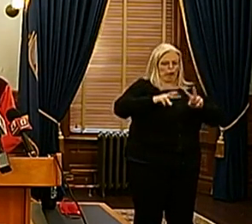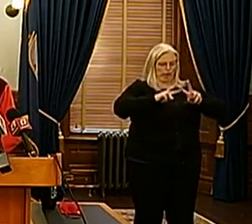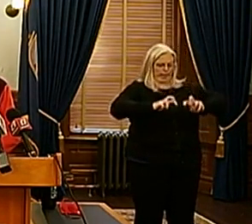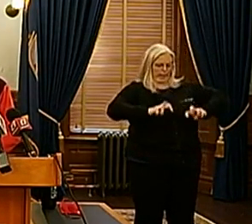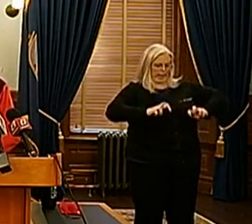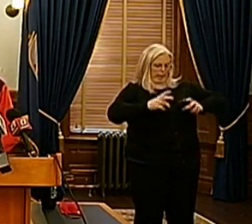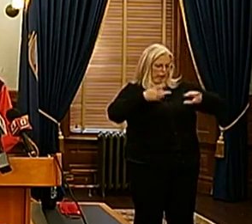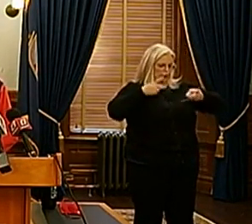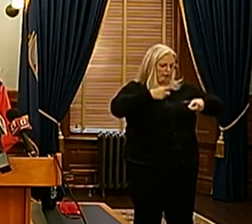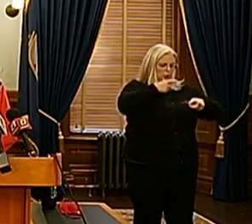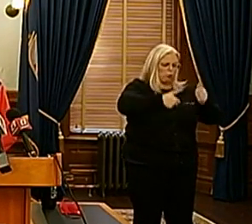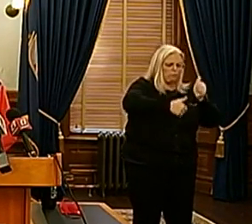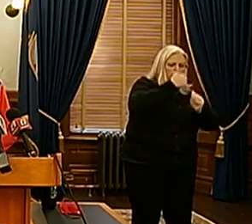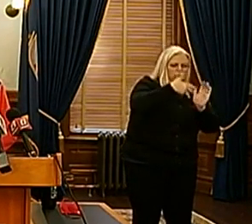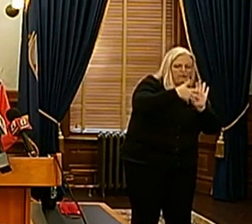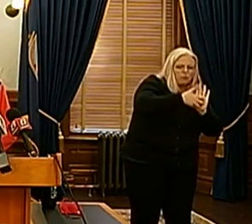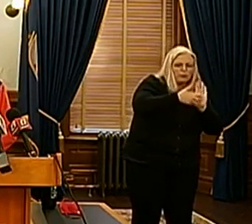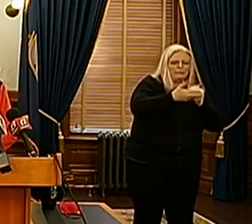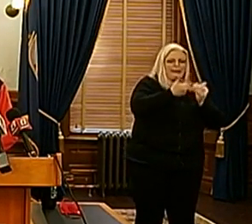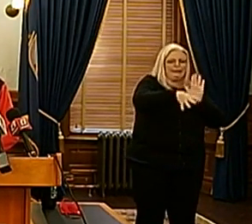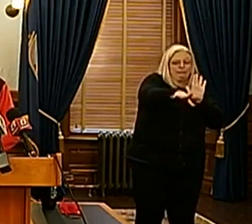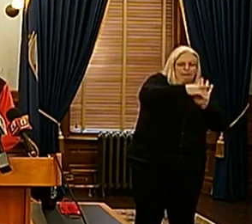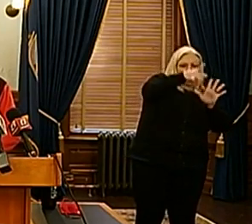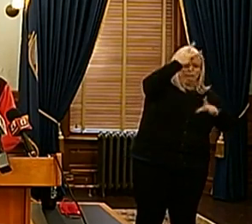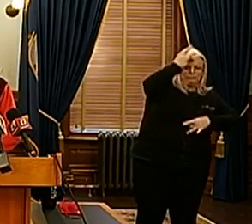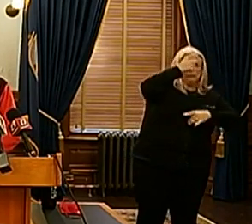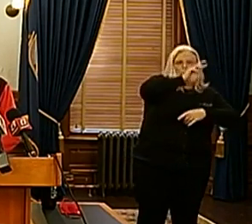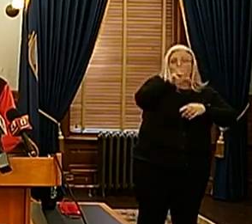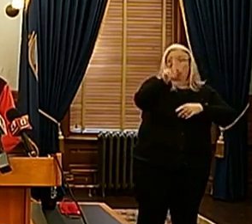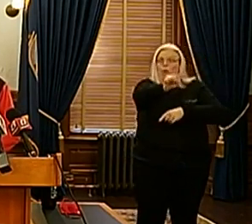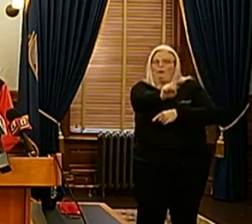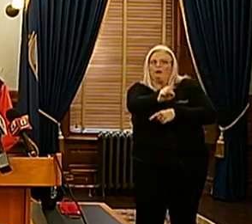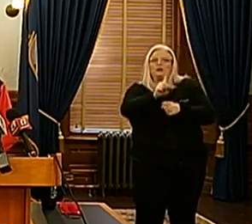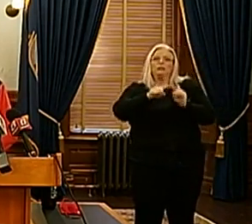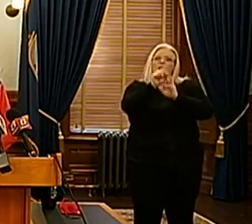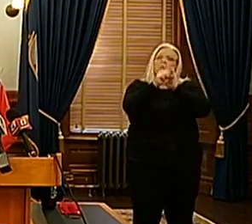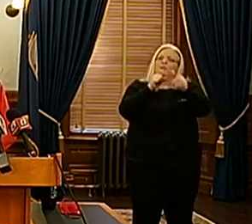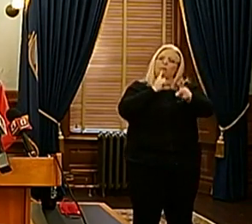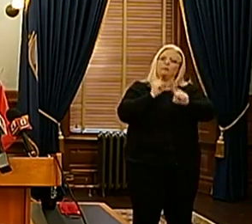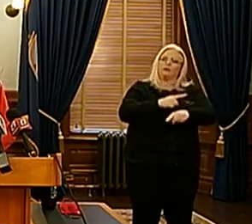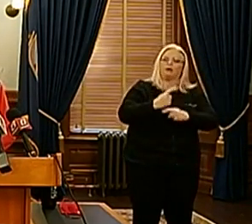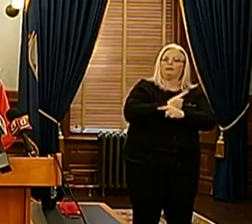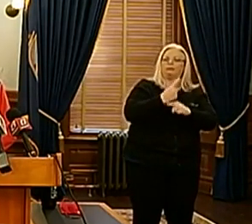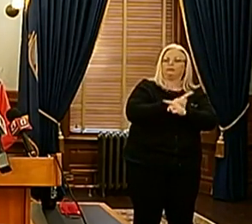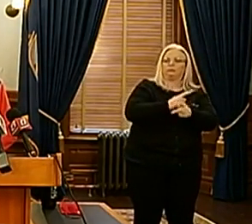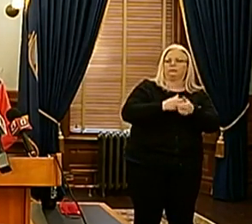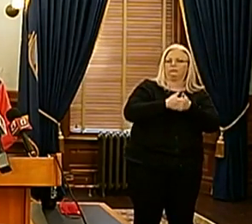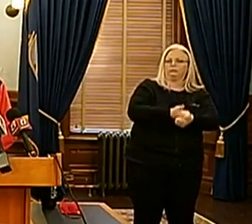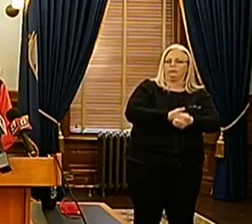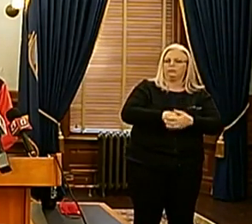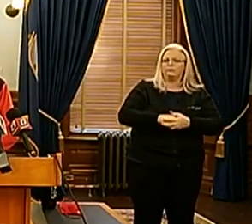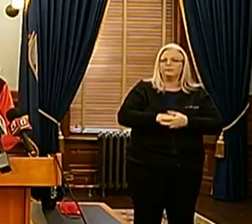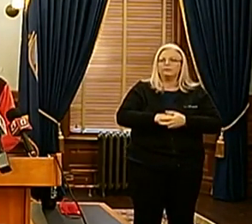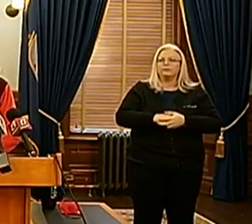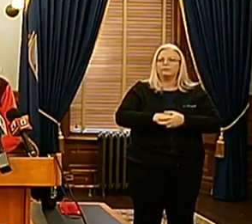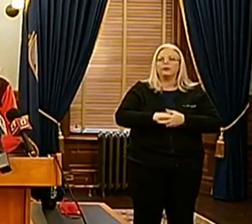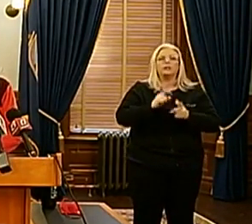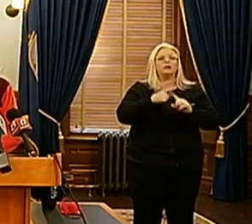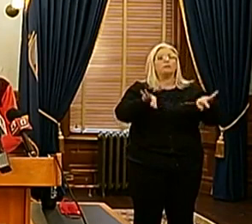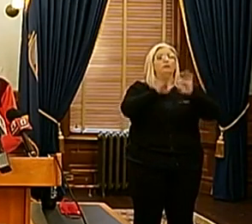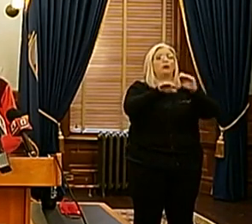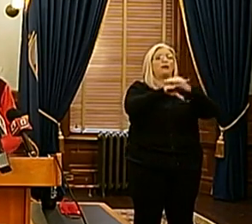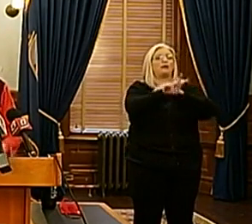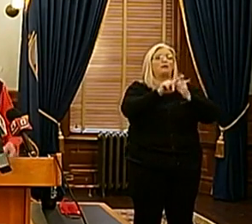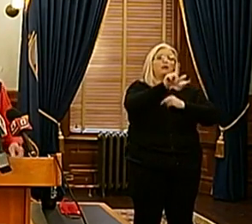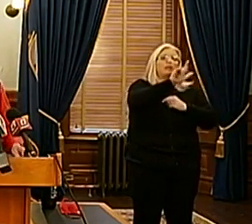our most vulnerable populations or locations so that the state can respond accordingly. We need access to labs that